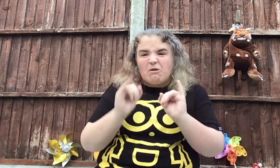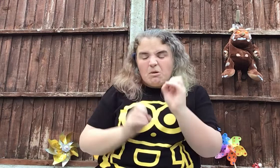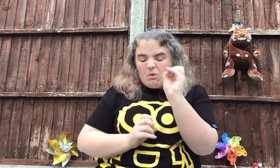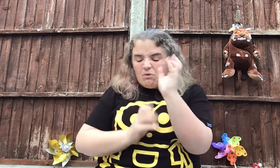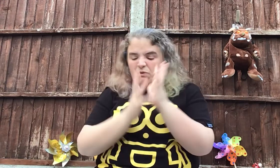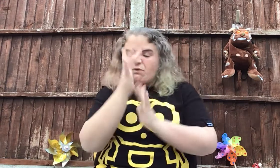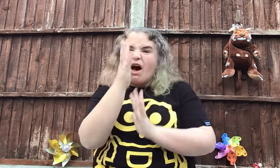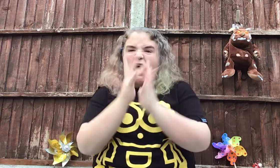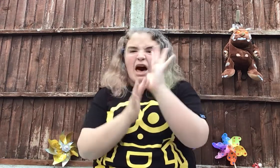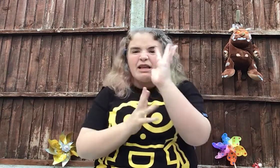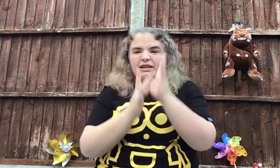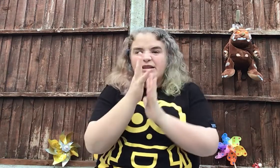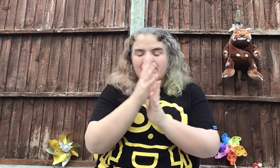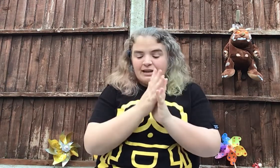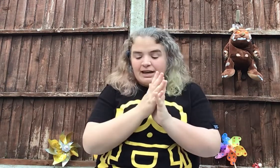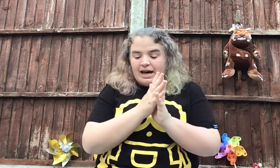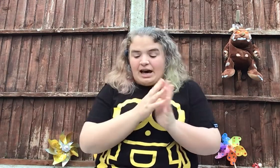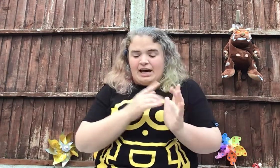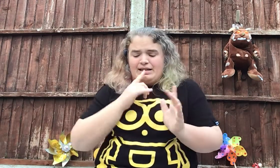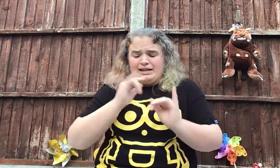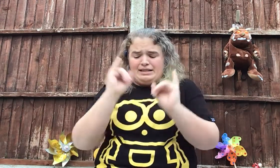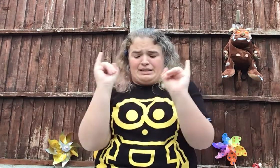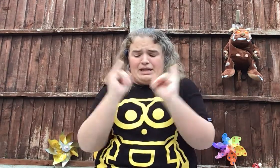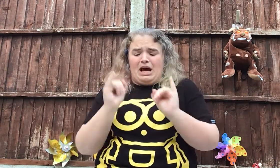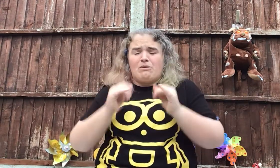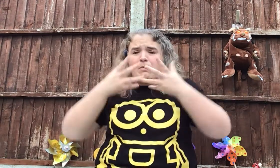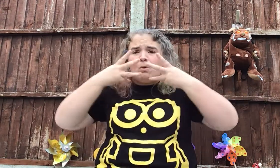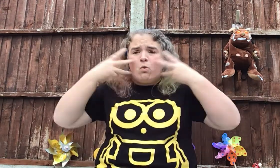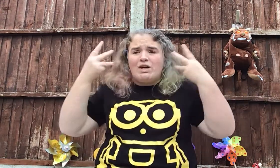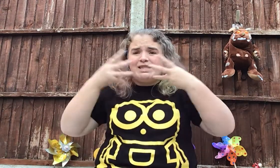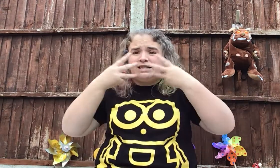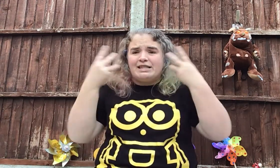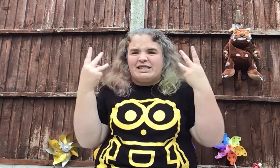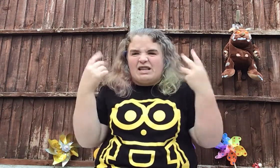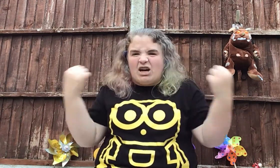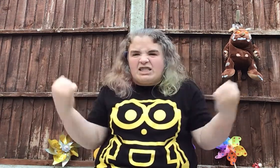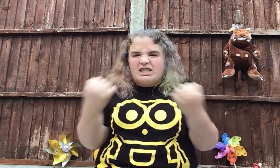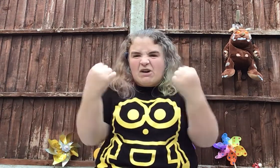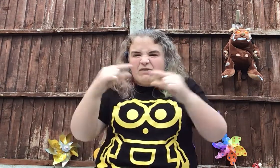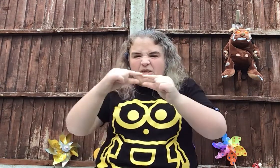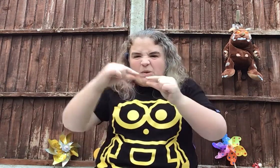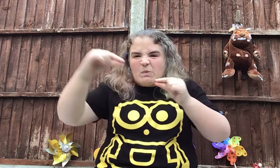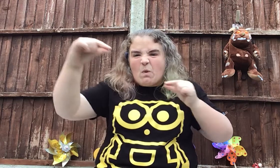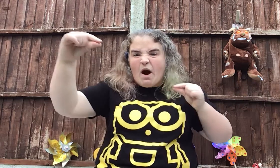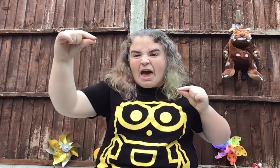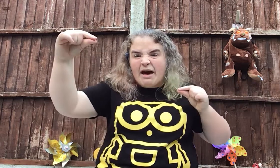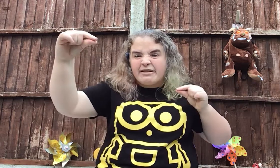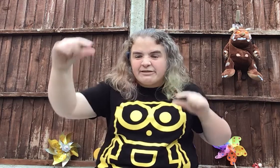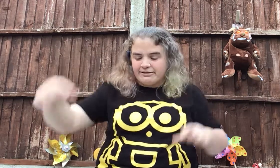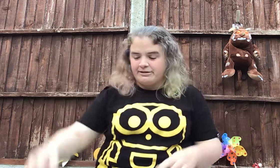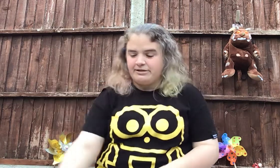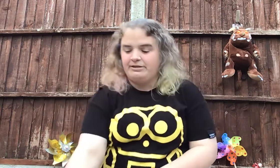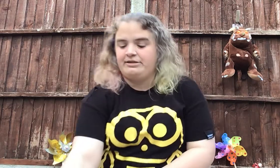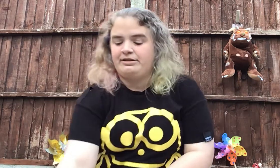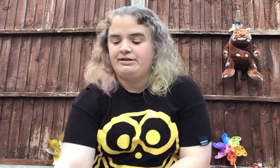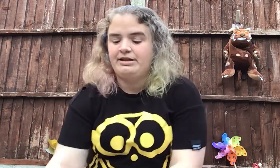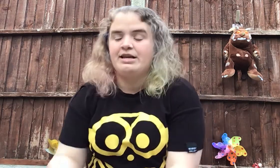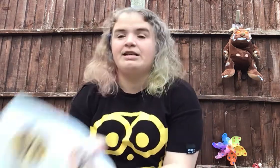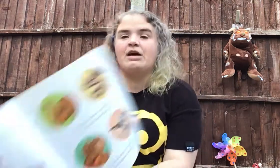terrible fire, and his terrible whiskers are tougher than wire. Here they all